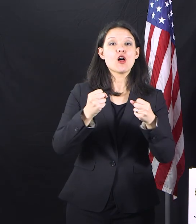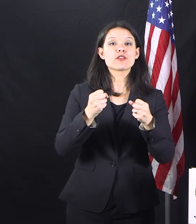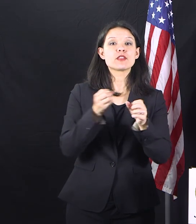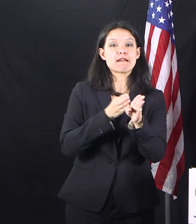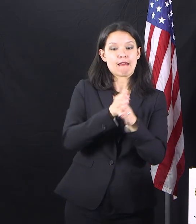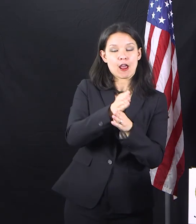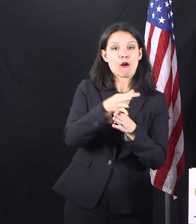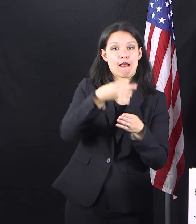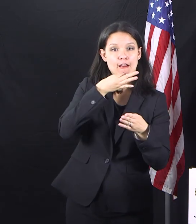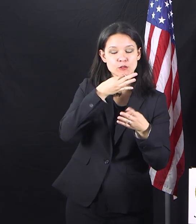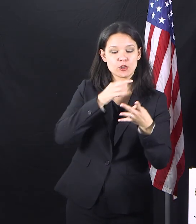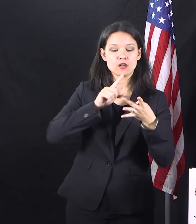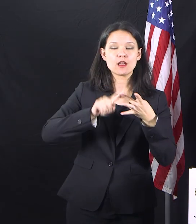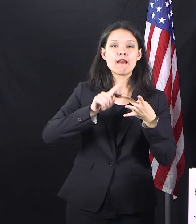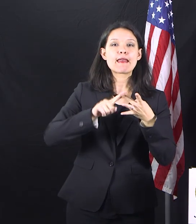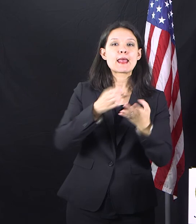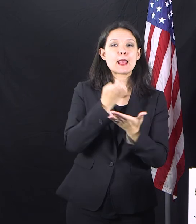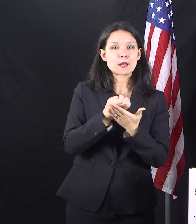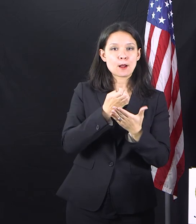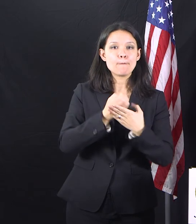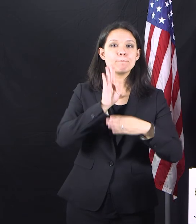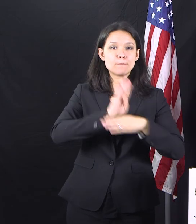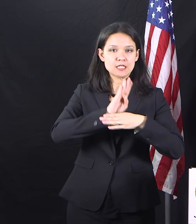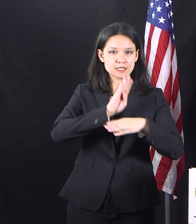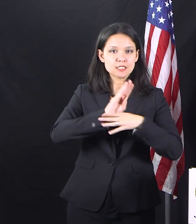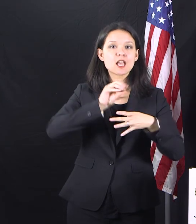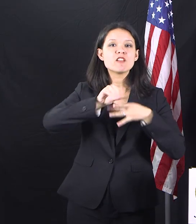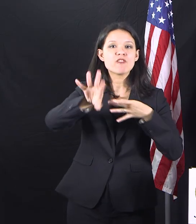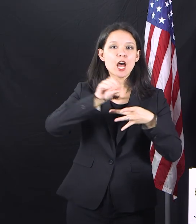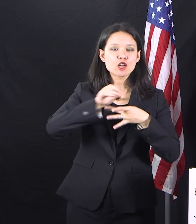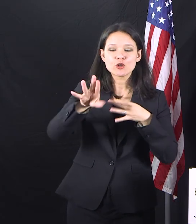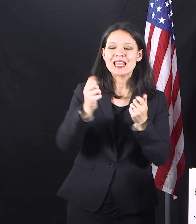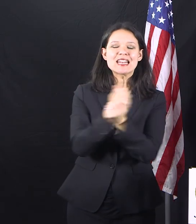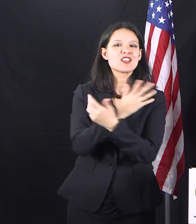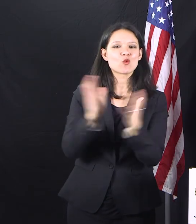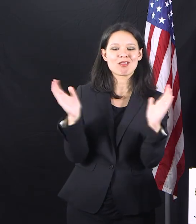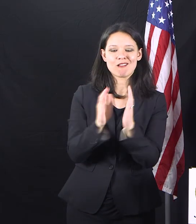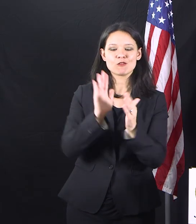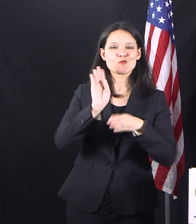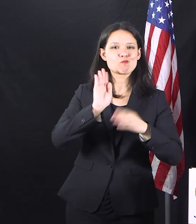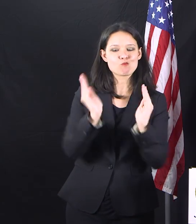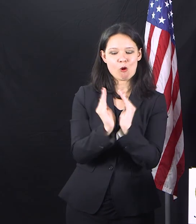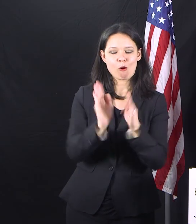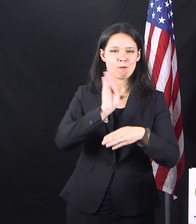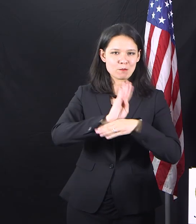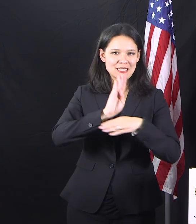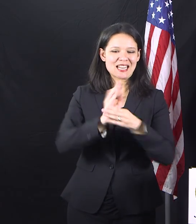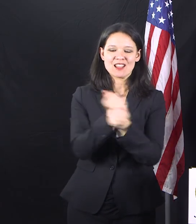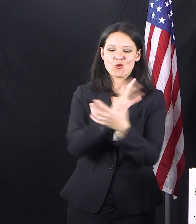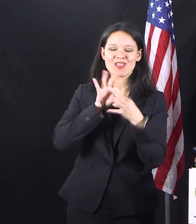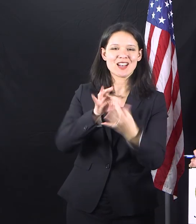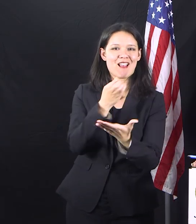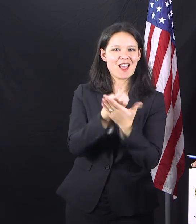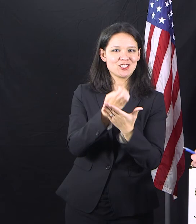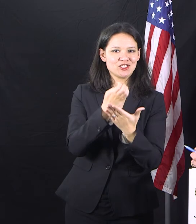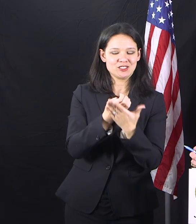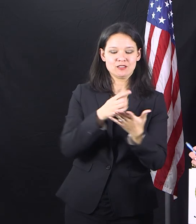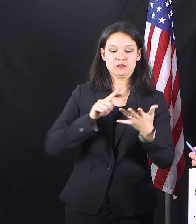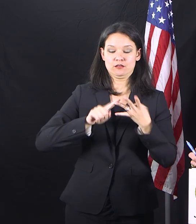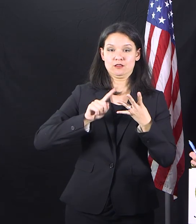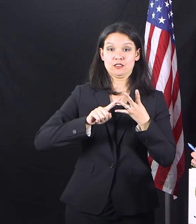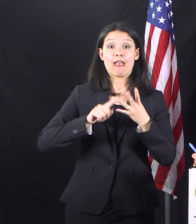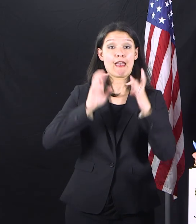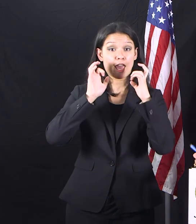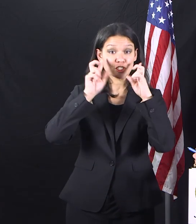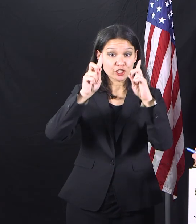committees that'll deal with small businesses and all kinds of things impacting the economic situation, education and